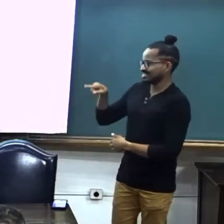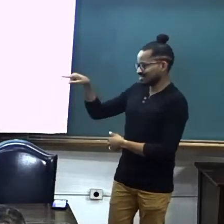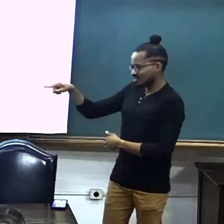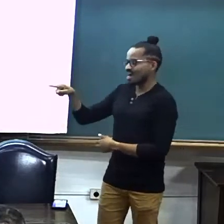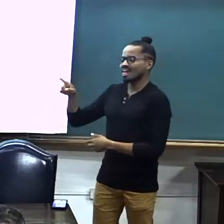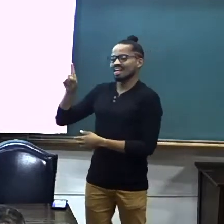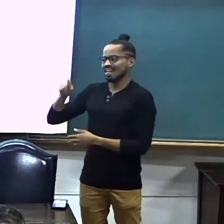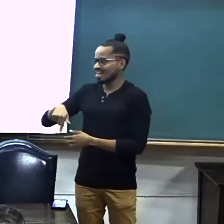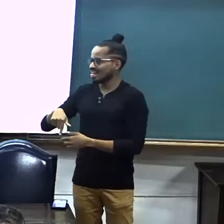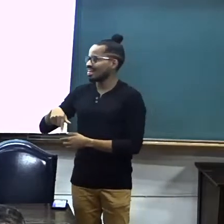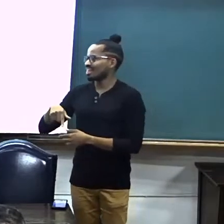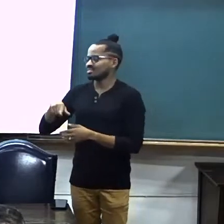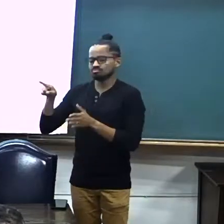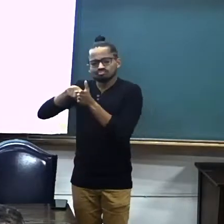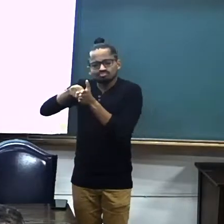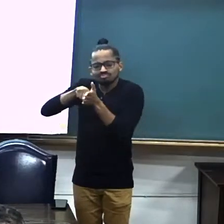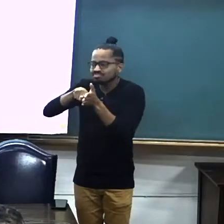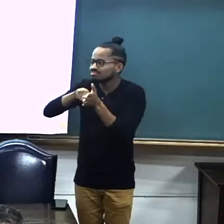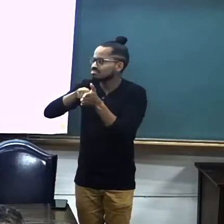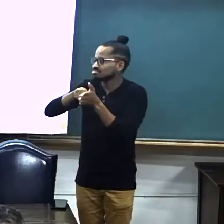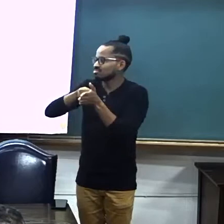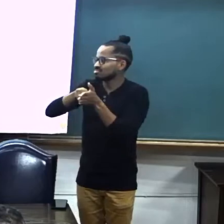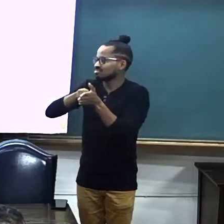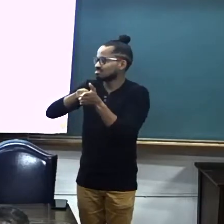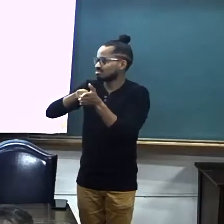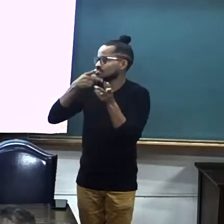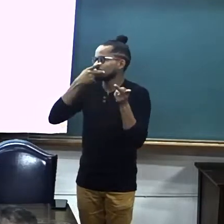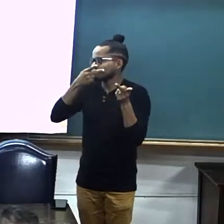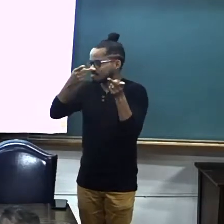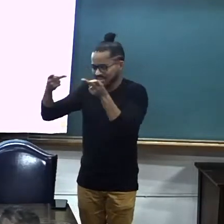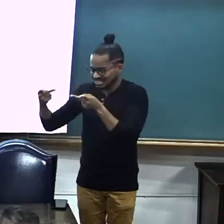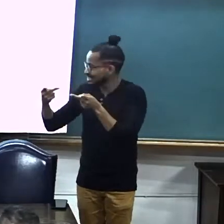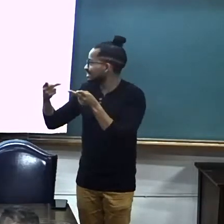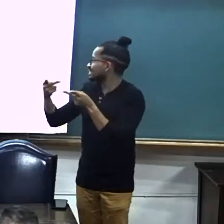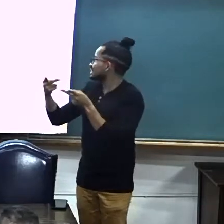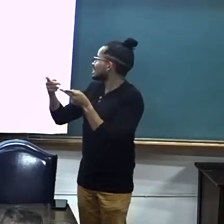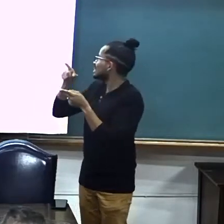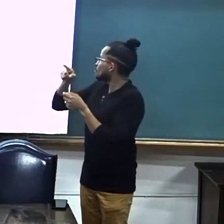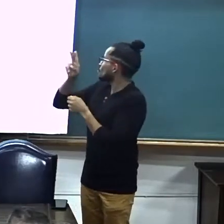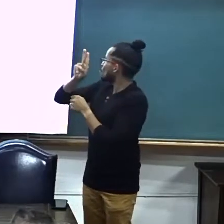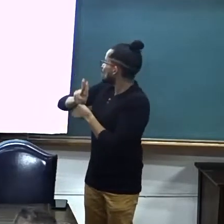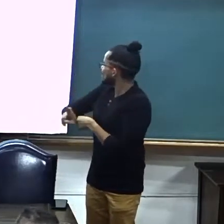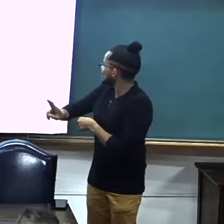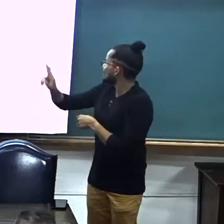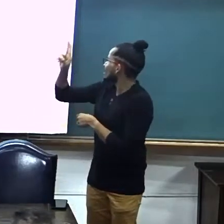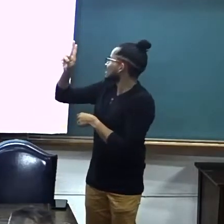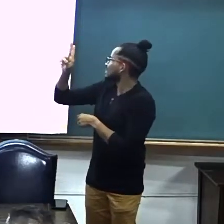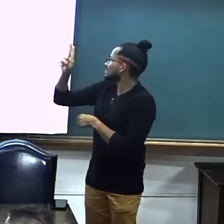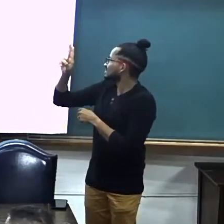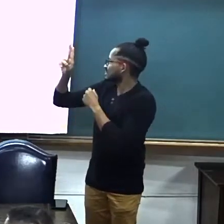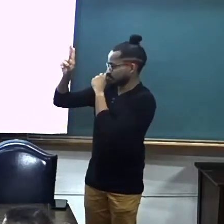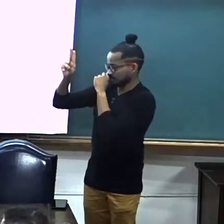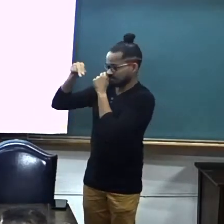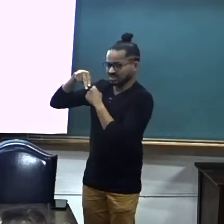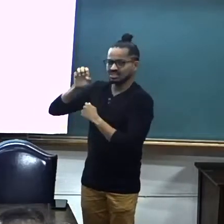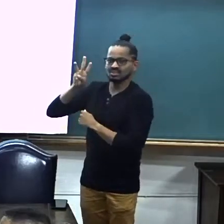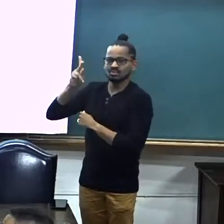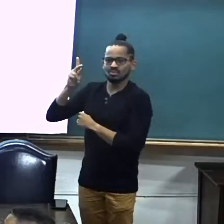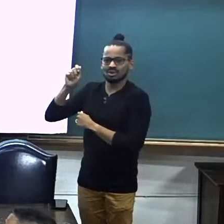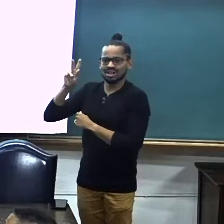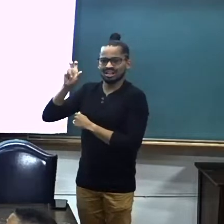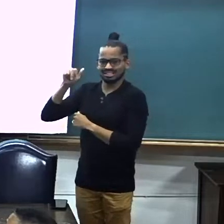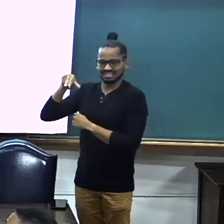visiting researcher at Sophia University Linguistic Institute for International Communication